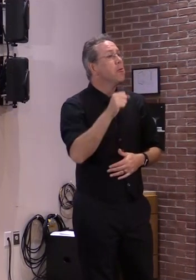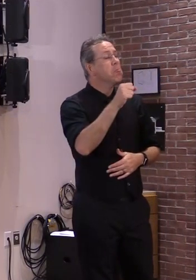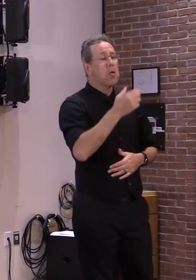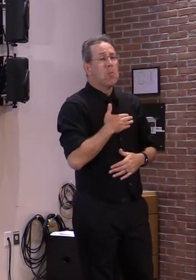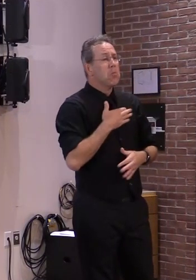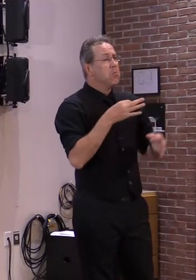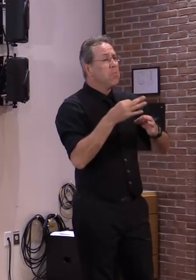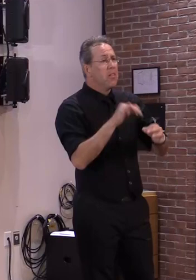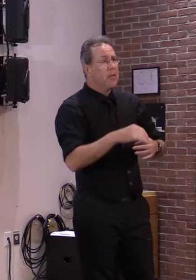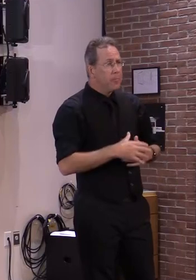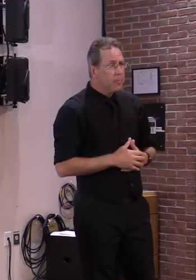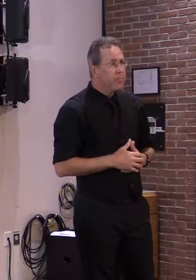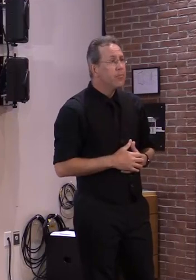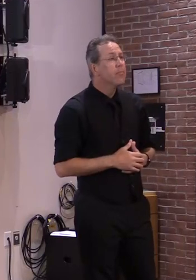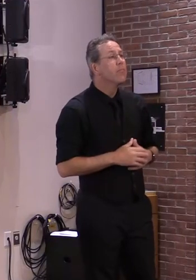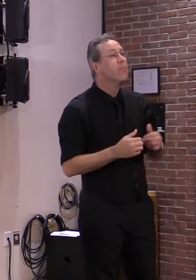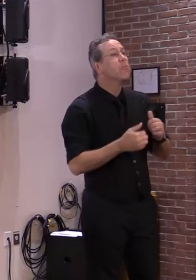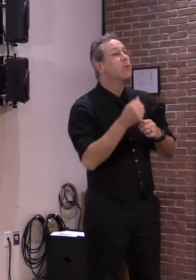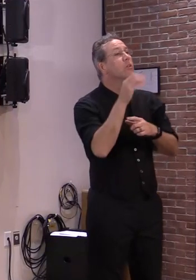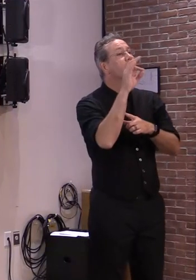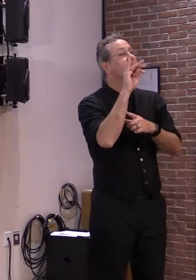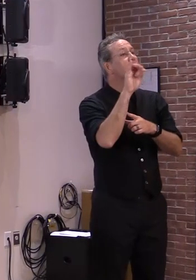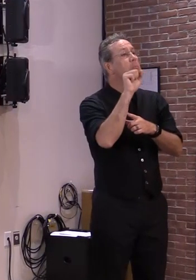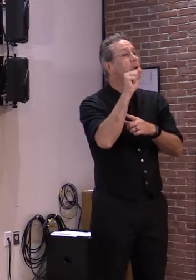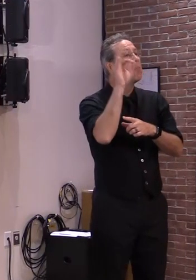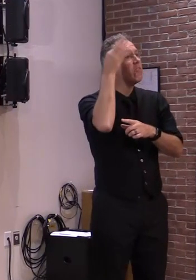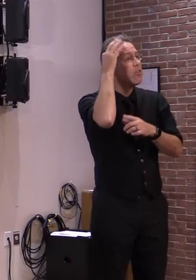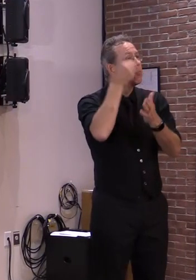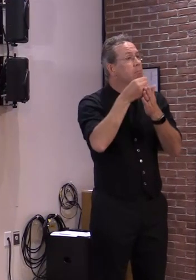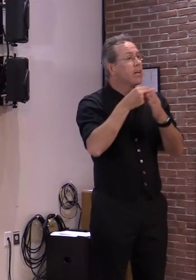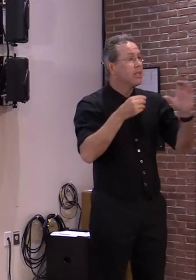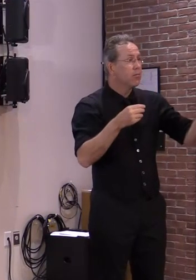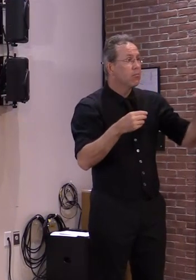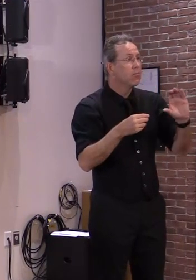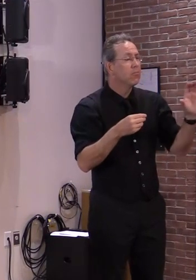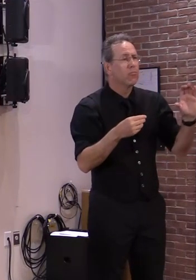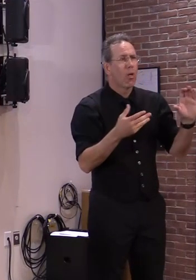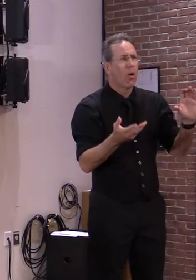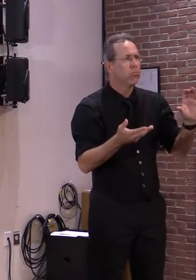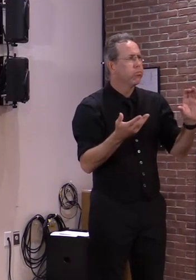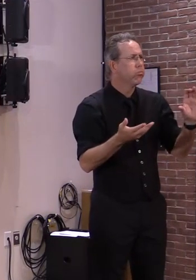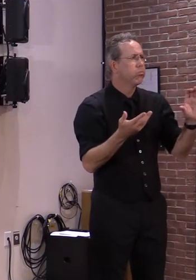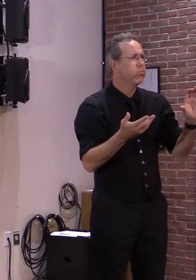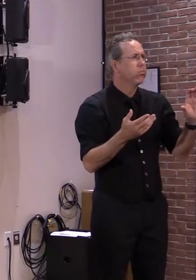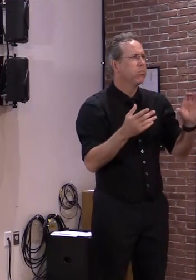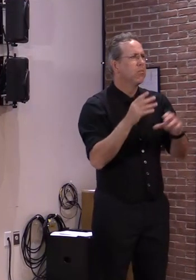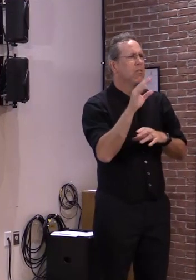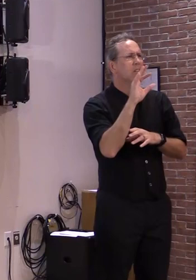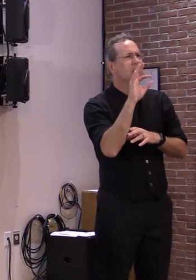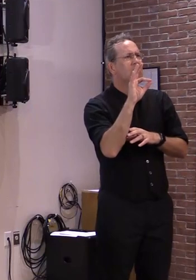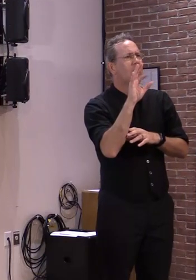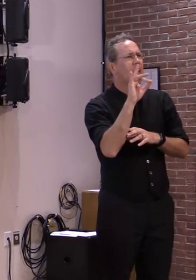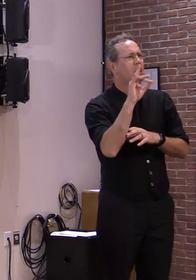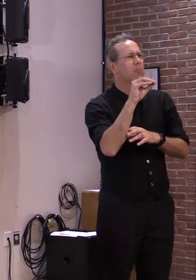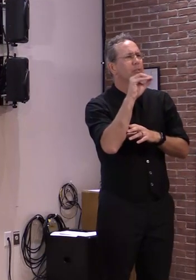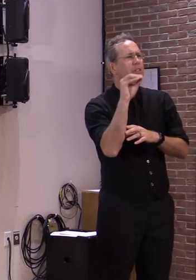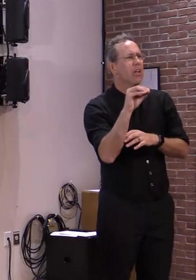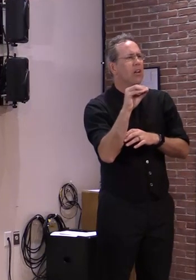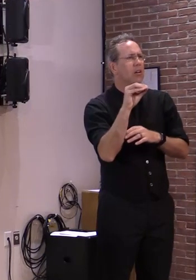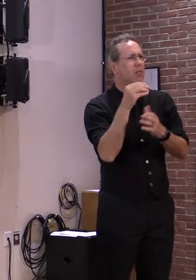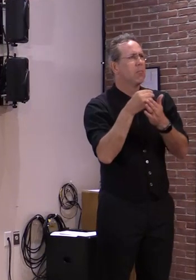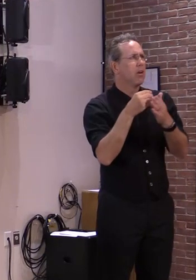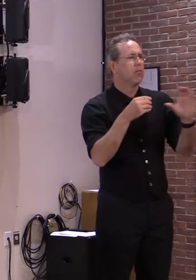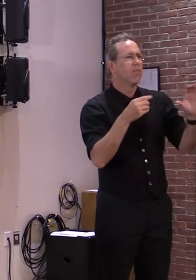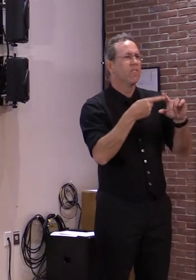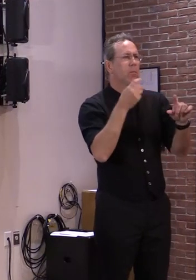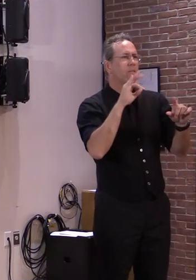vast majority is FEMA funded. A vast majority, maybe almost completely FEMA funded. It would be, if it continued,